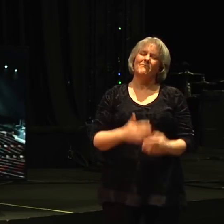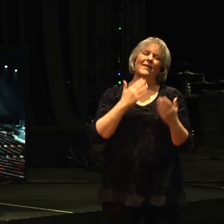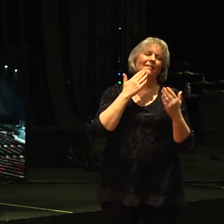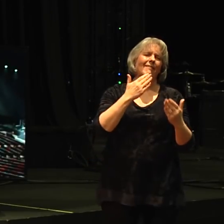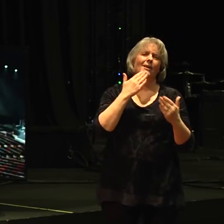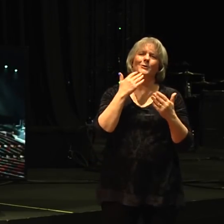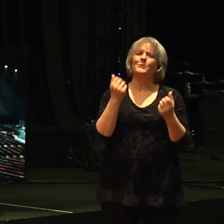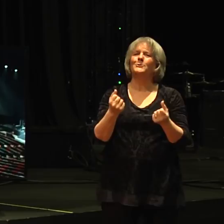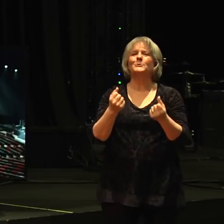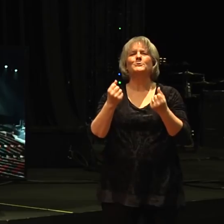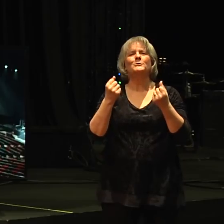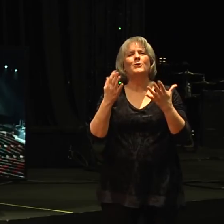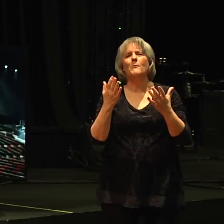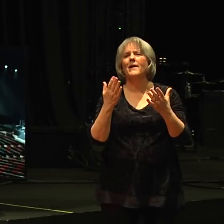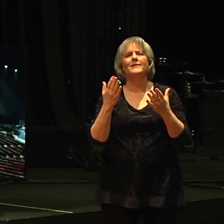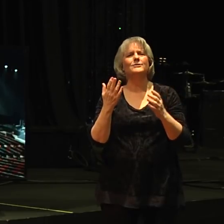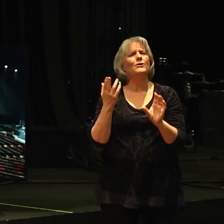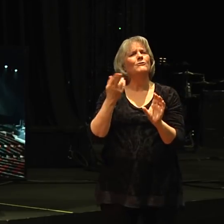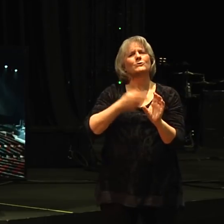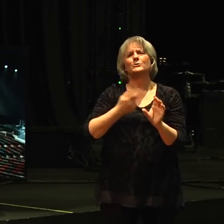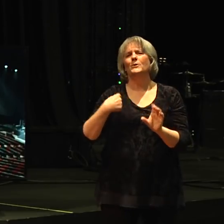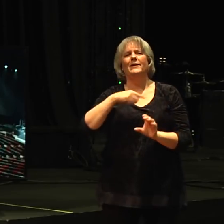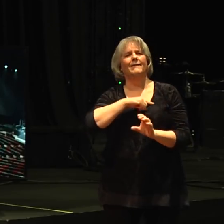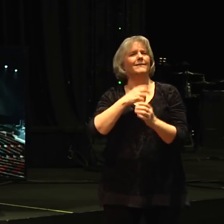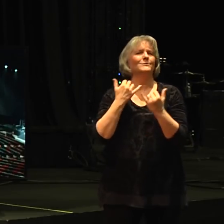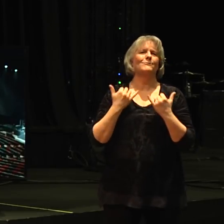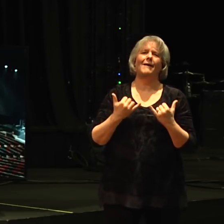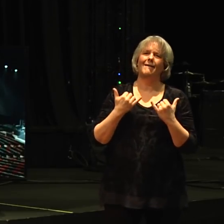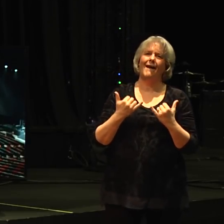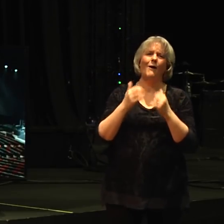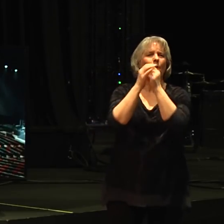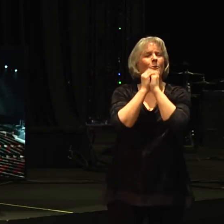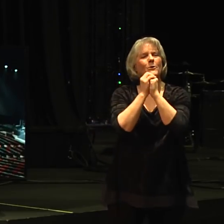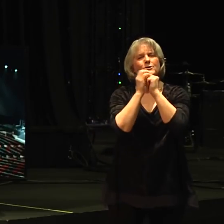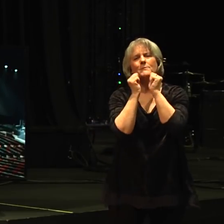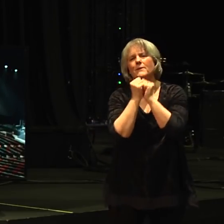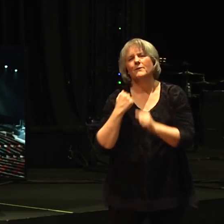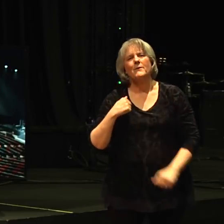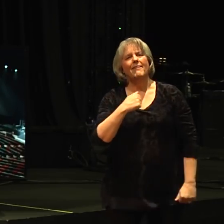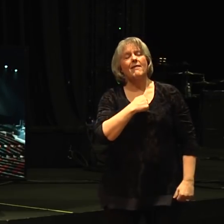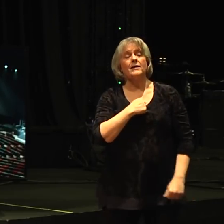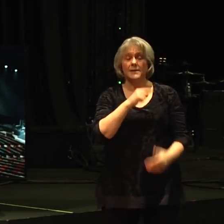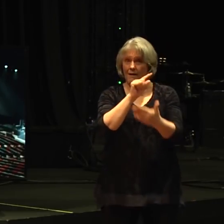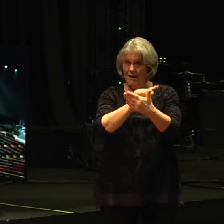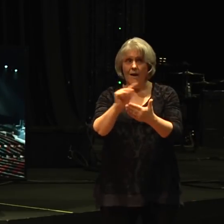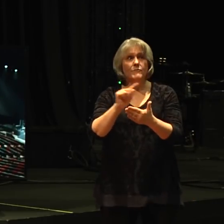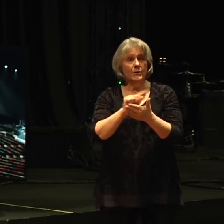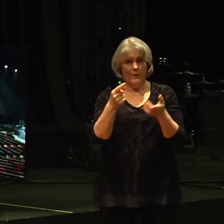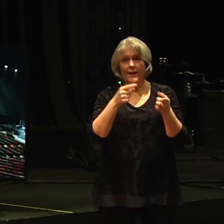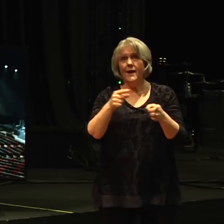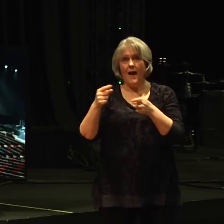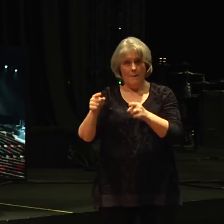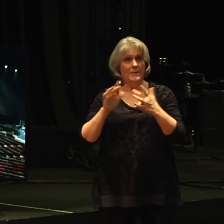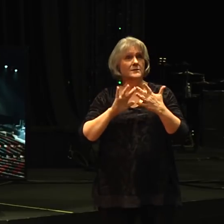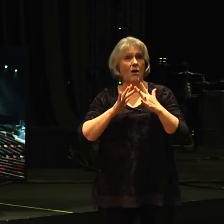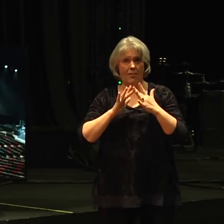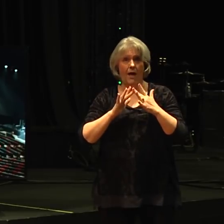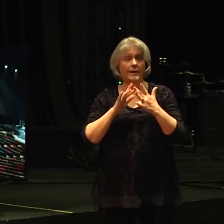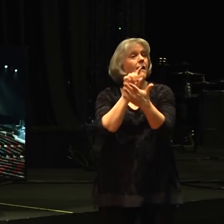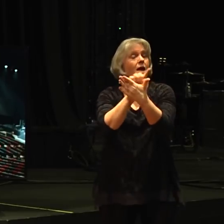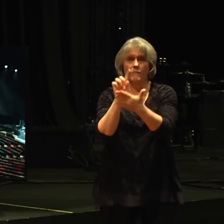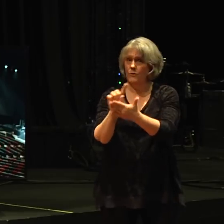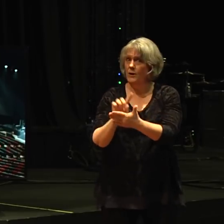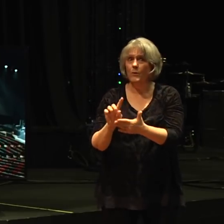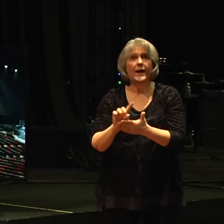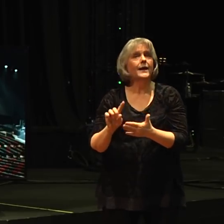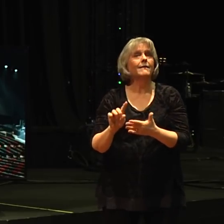Hey, thanks so much for being here with us right now and worshiping with us. We do this every single week, so we'll have church online every